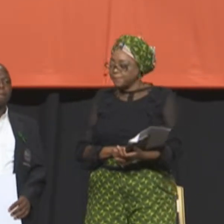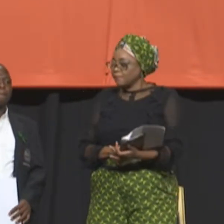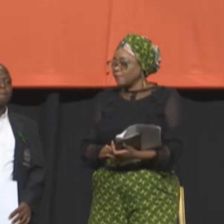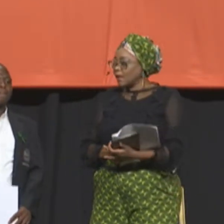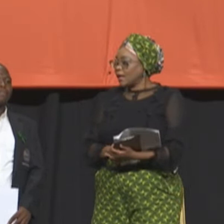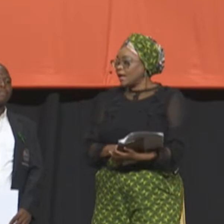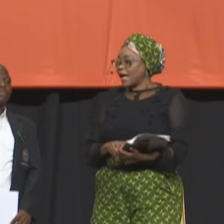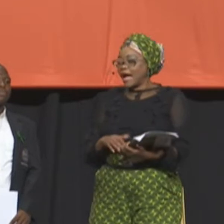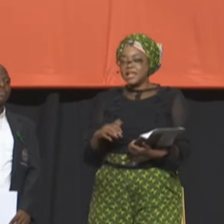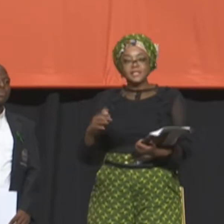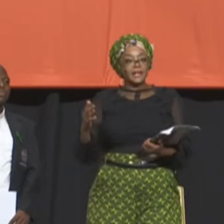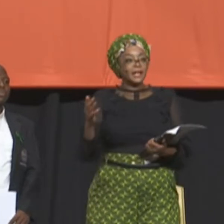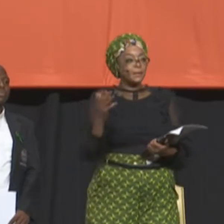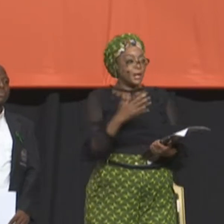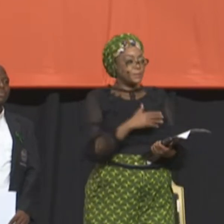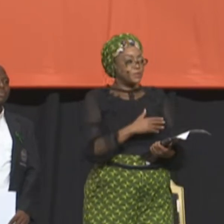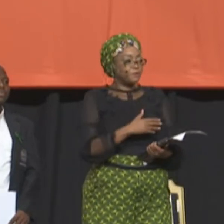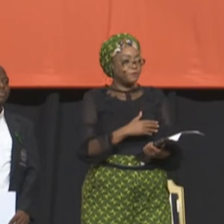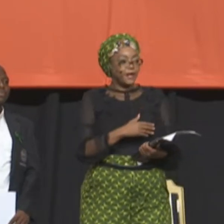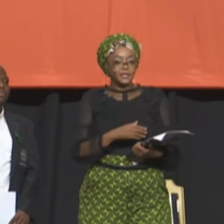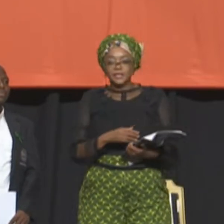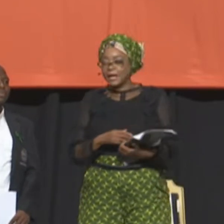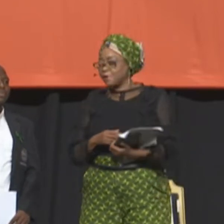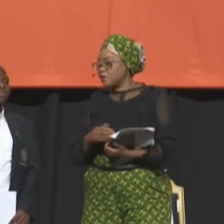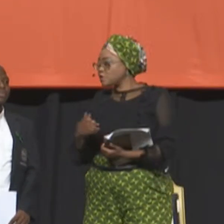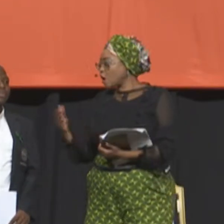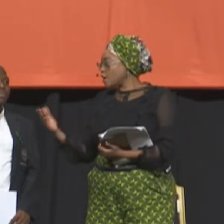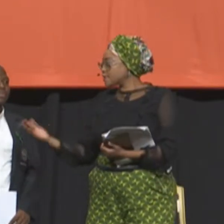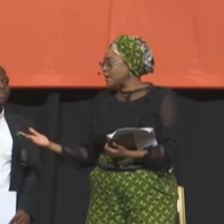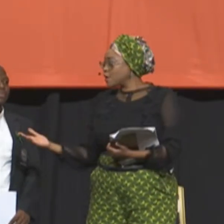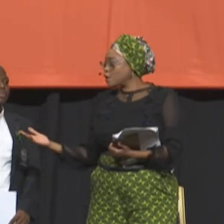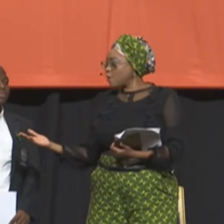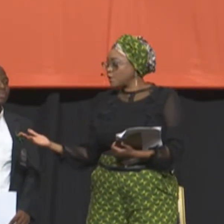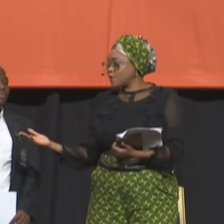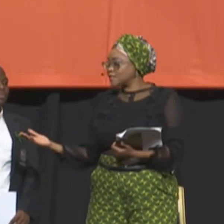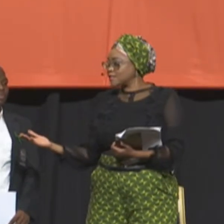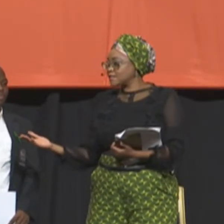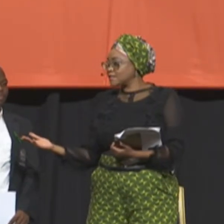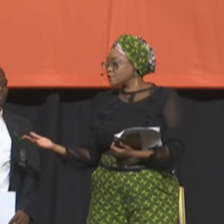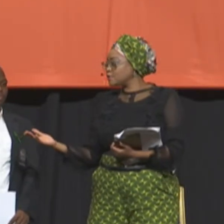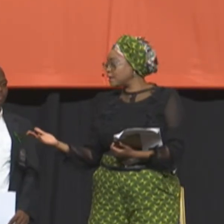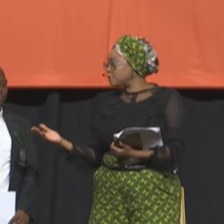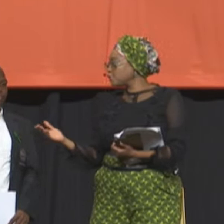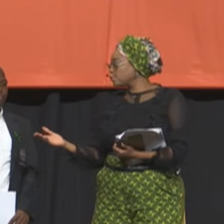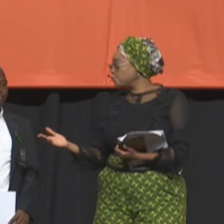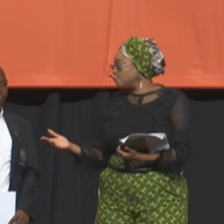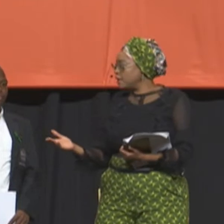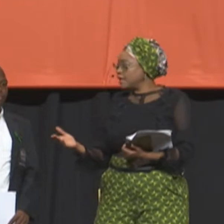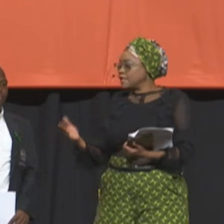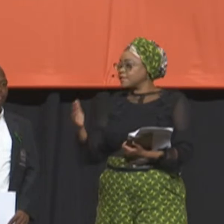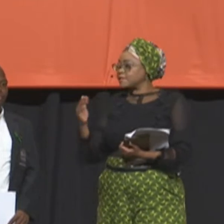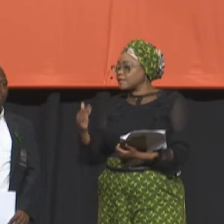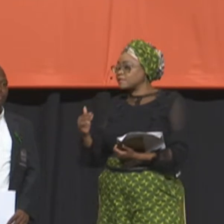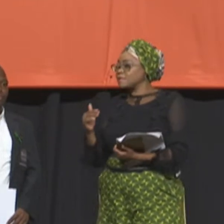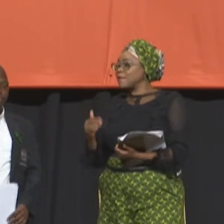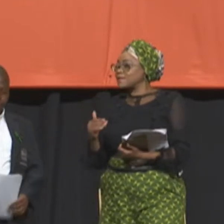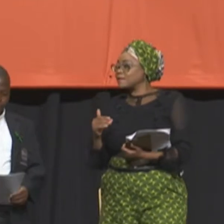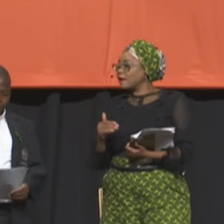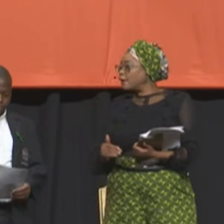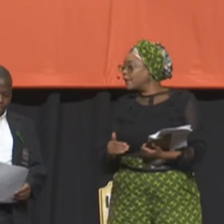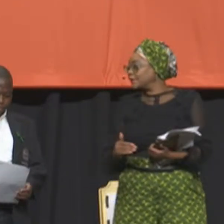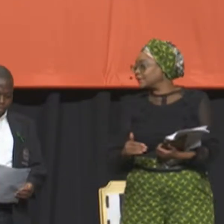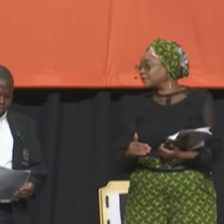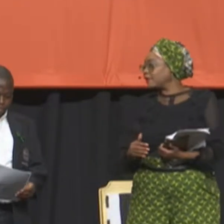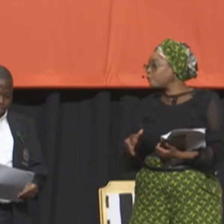and as they come up to the front, I'm going to ask my co-moderators here to take you through the 6